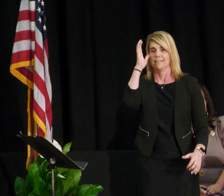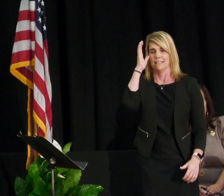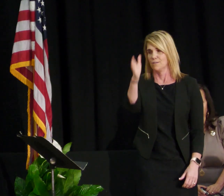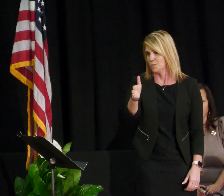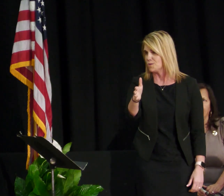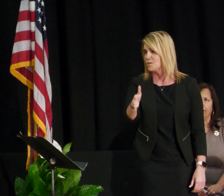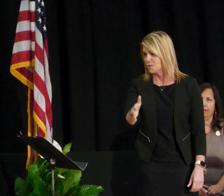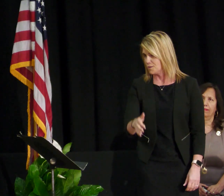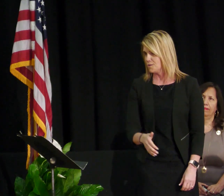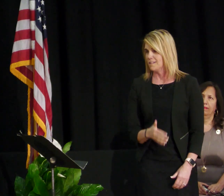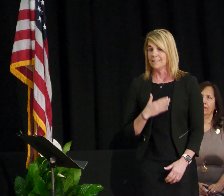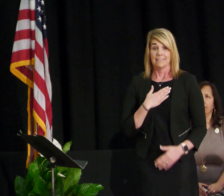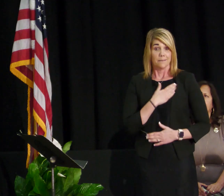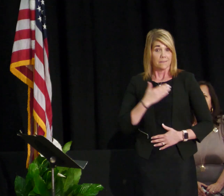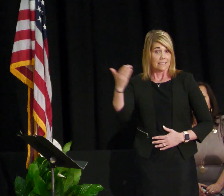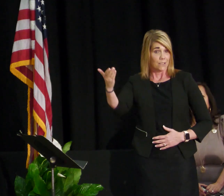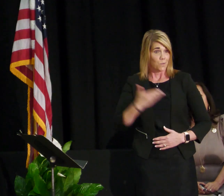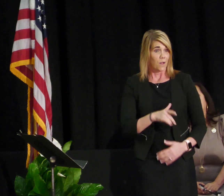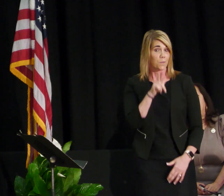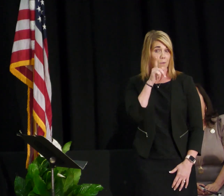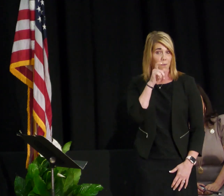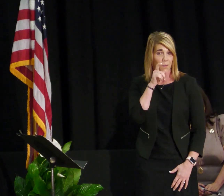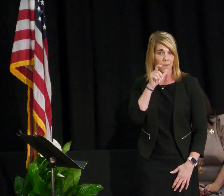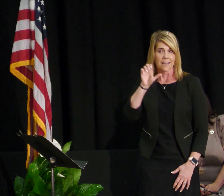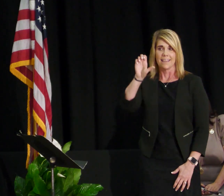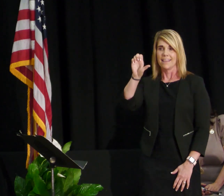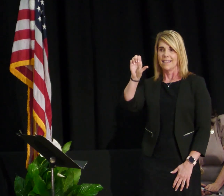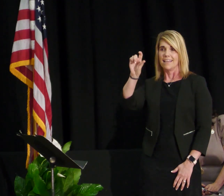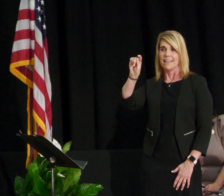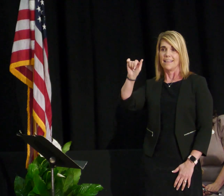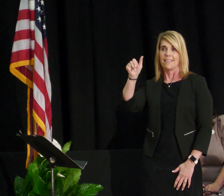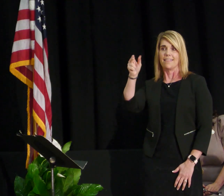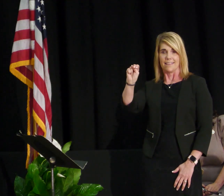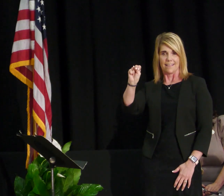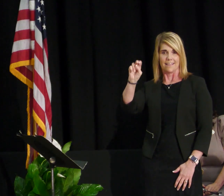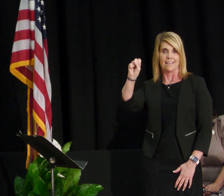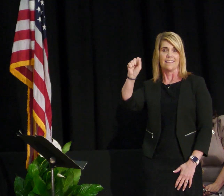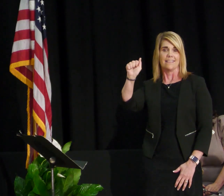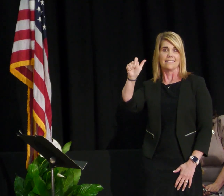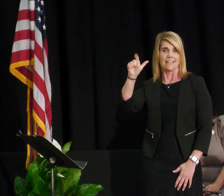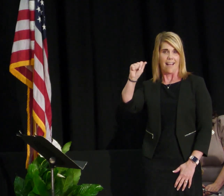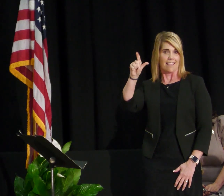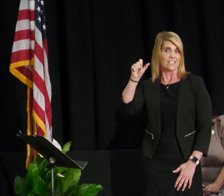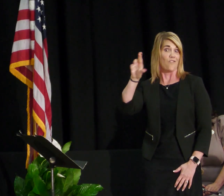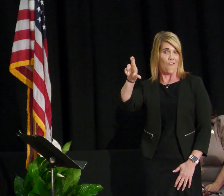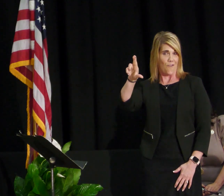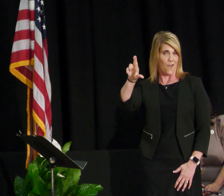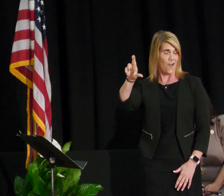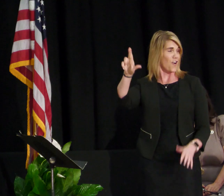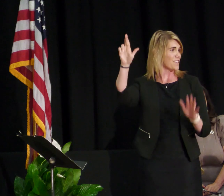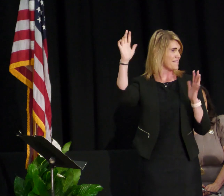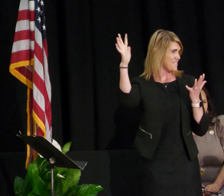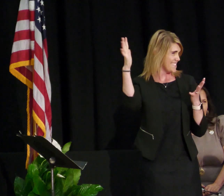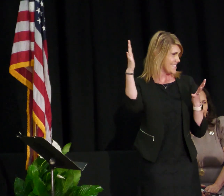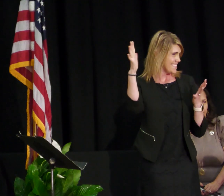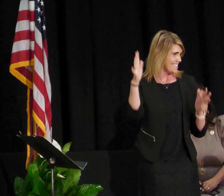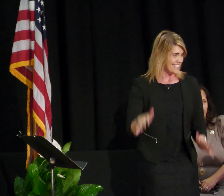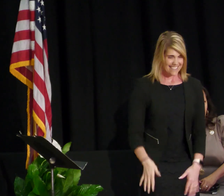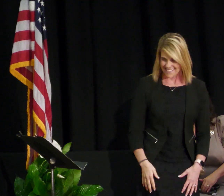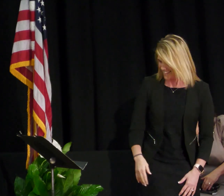know he will do amazing things in his future. So please, welcome Ethan Salazar.